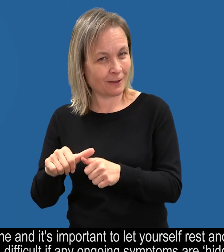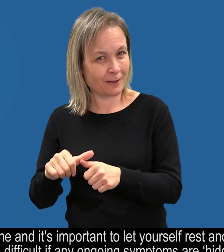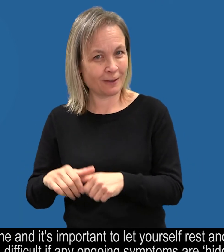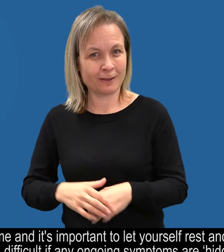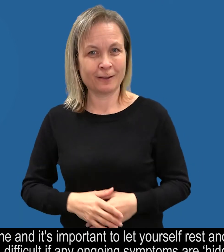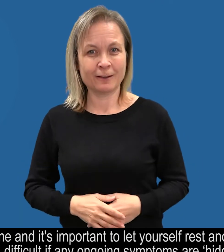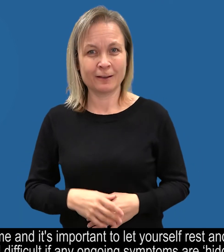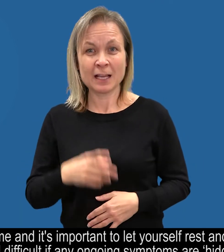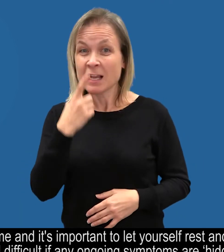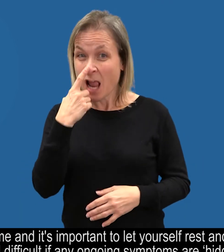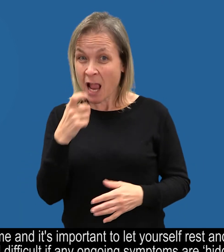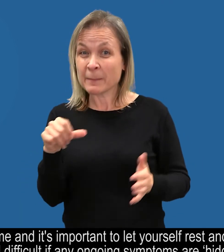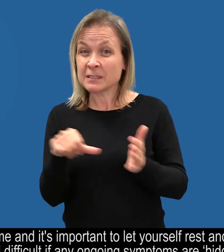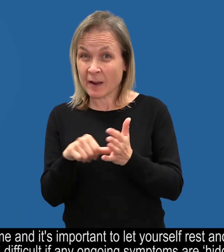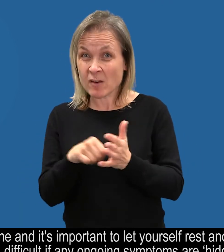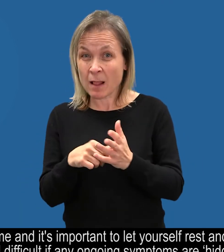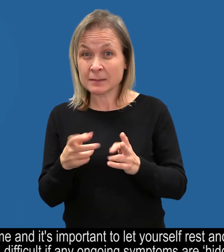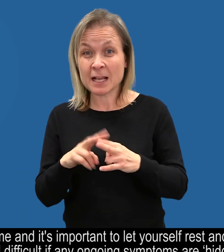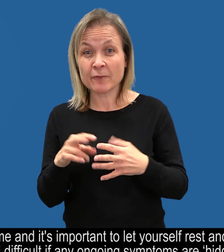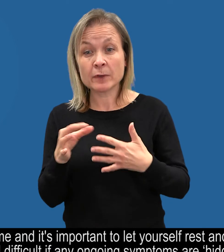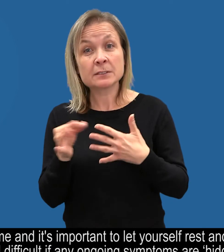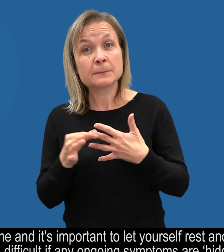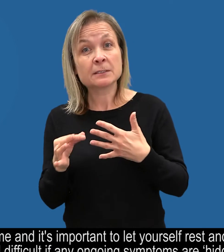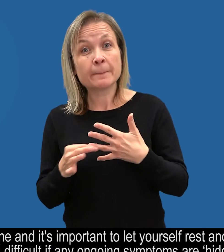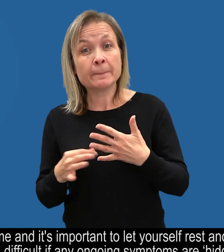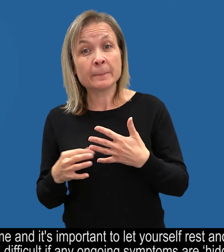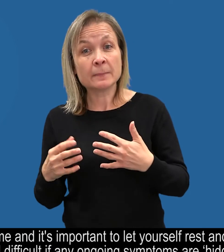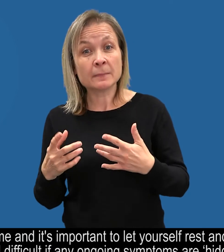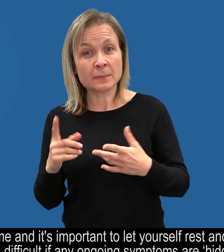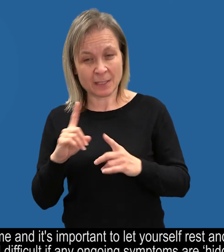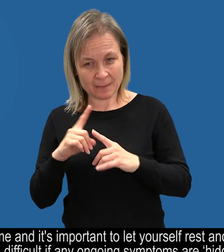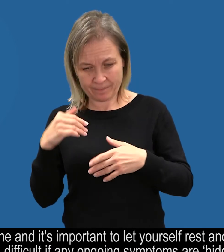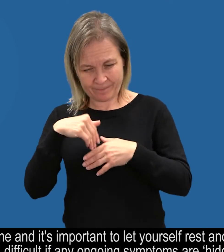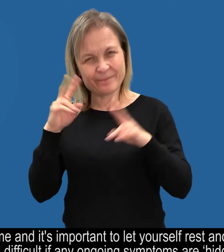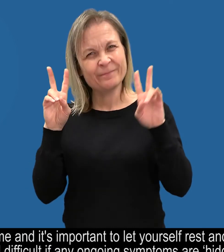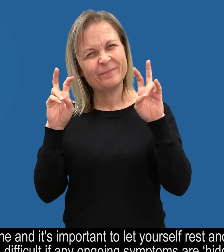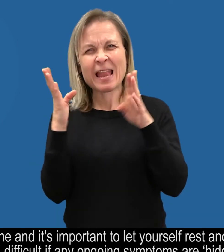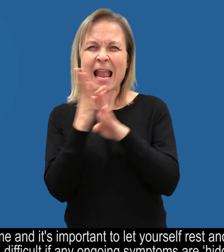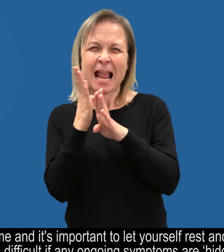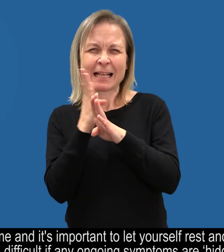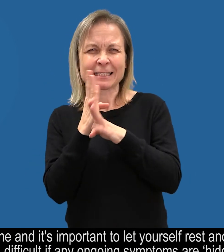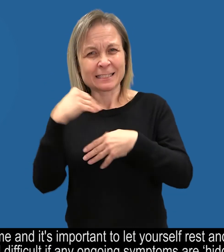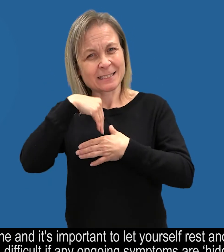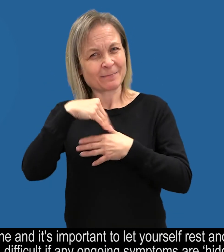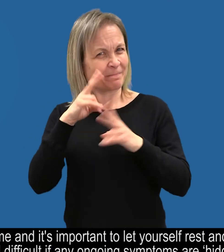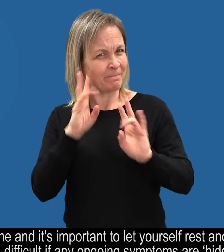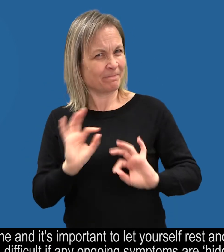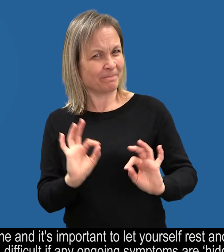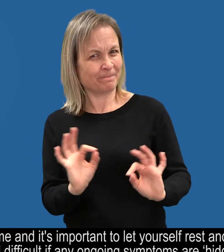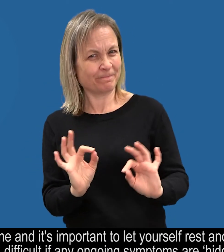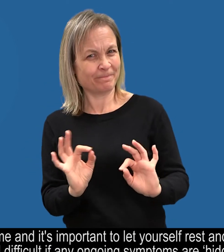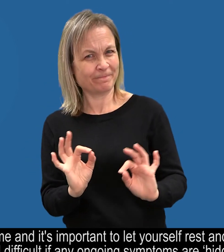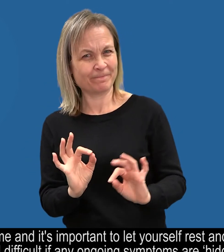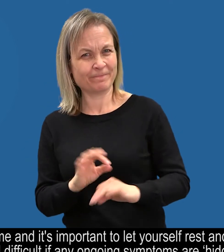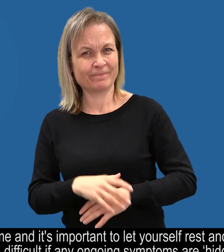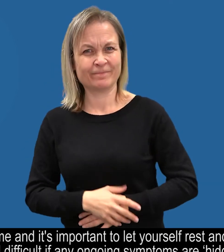and it's important to let yourself rest and recover. This can feel difficult if any ongoing symptoms are hidden.